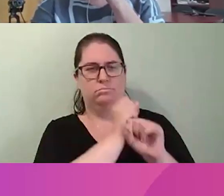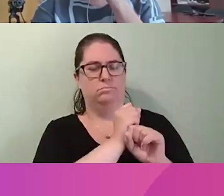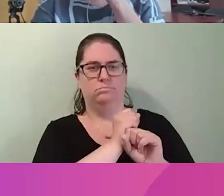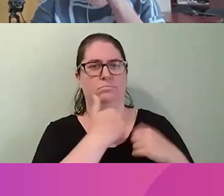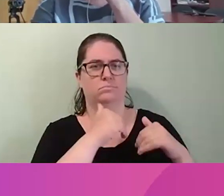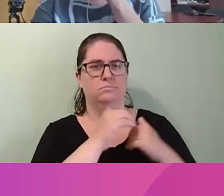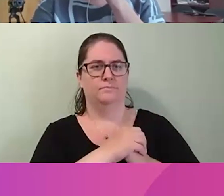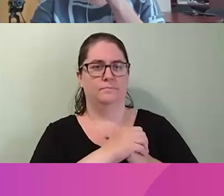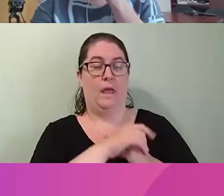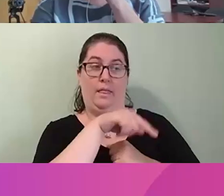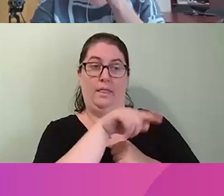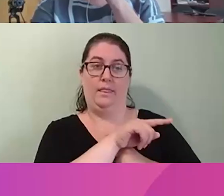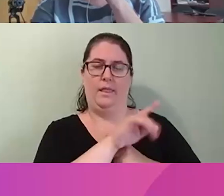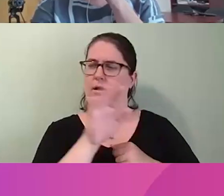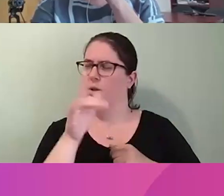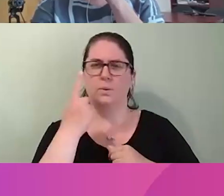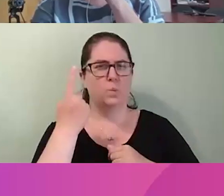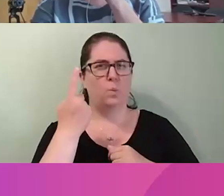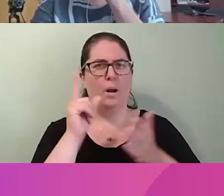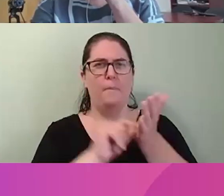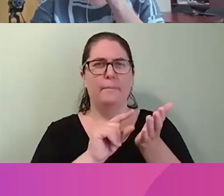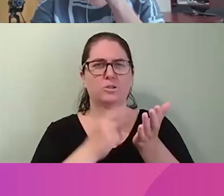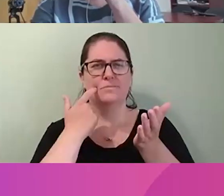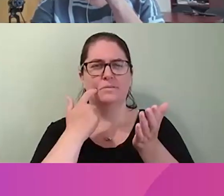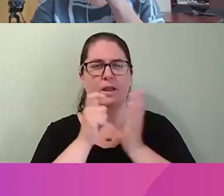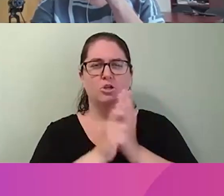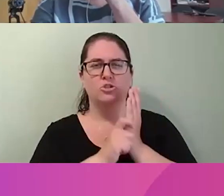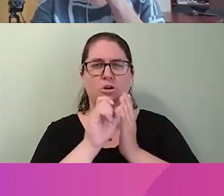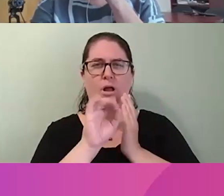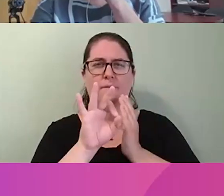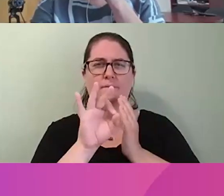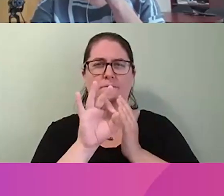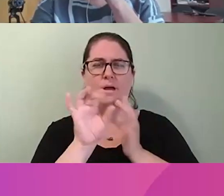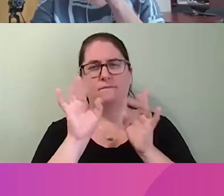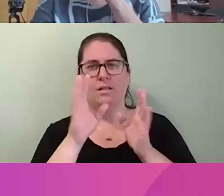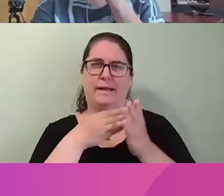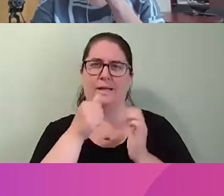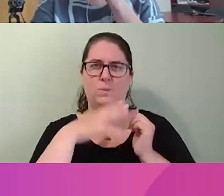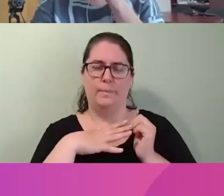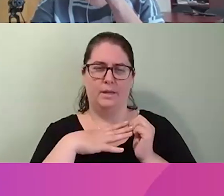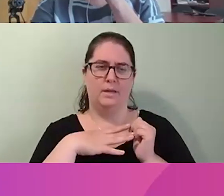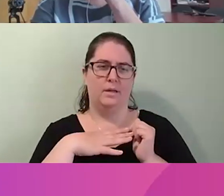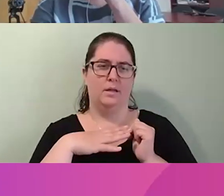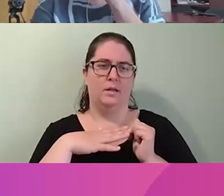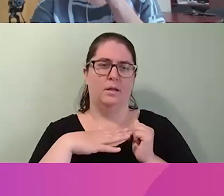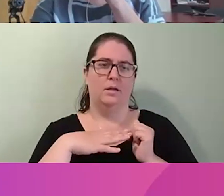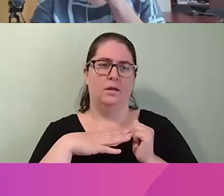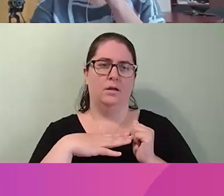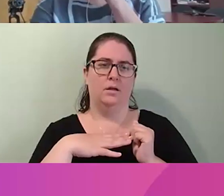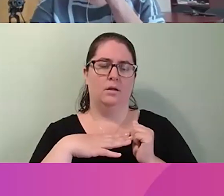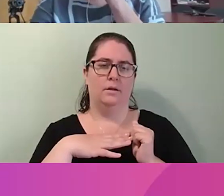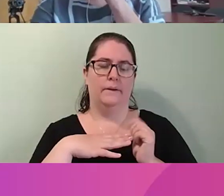the work that has just been published online in the journal Violence Against Women, so it's just available